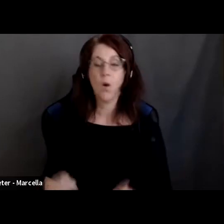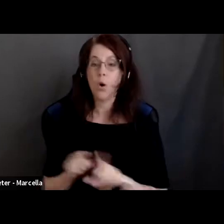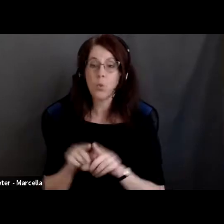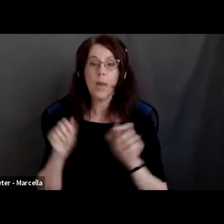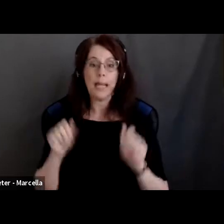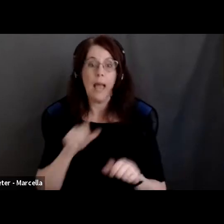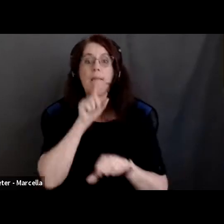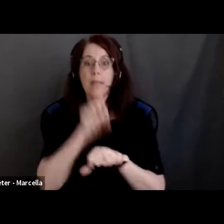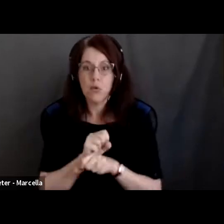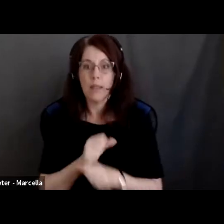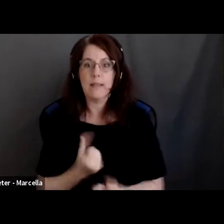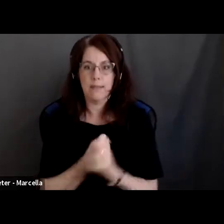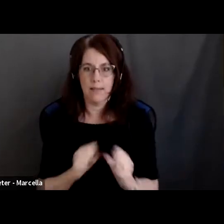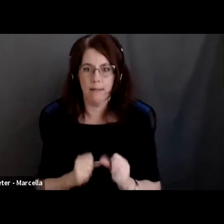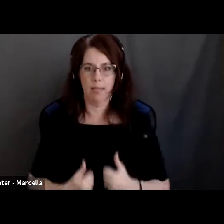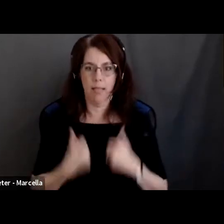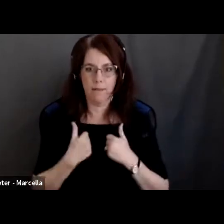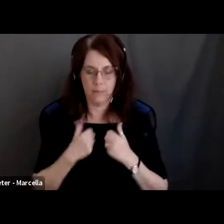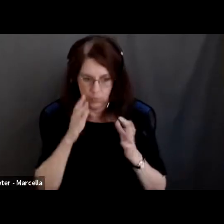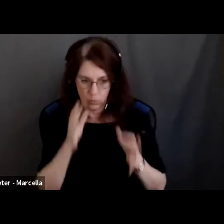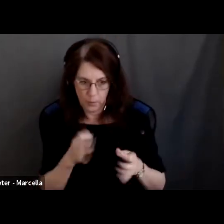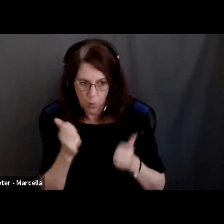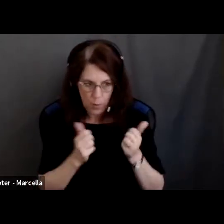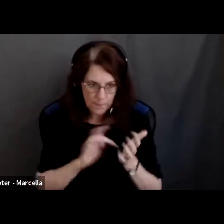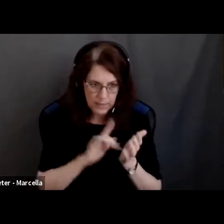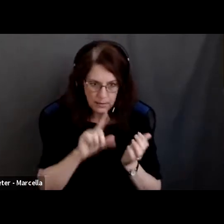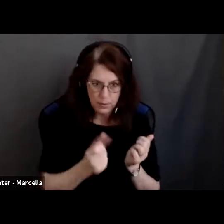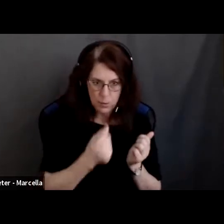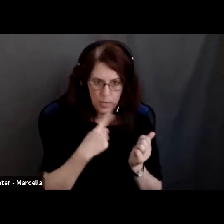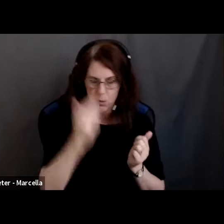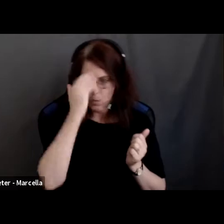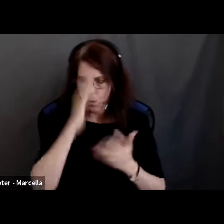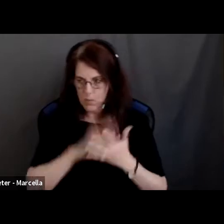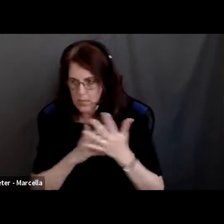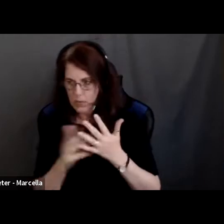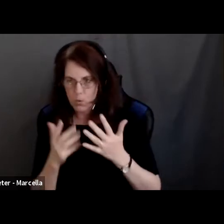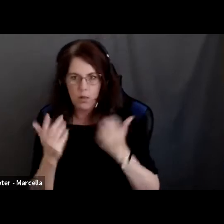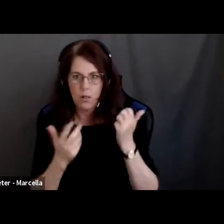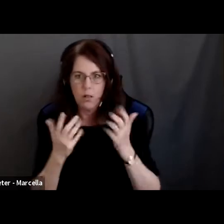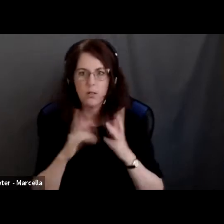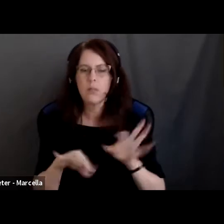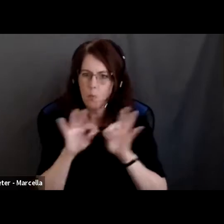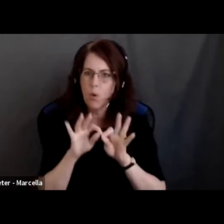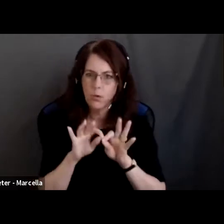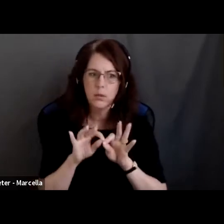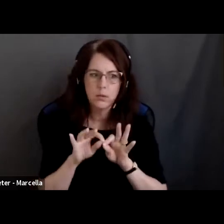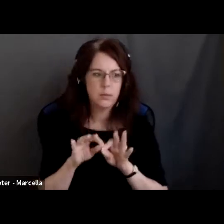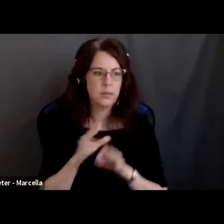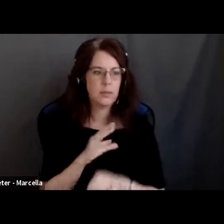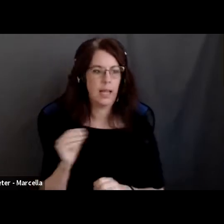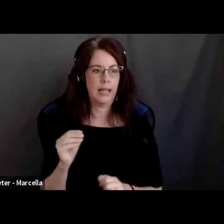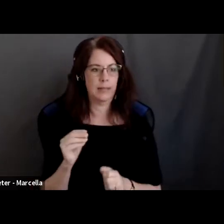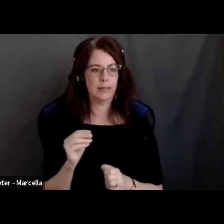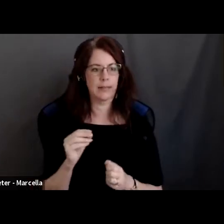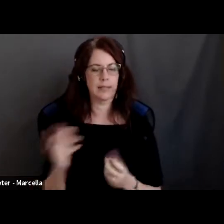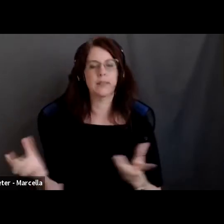life-saving, literally. Determining what medication you need to take or knowing your schedule is important. And again, it's